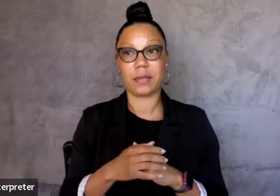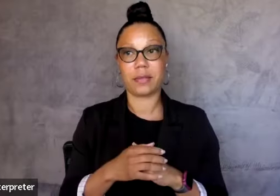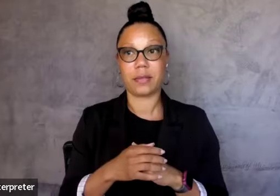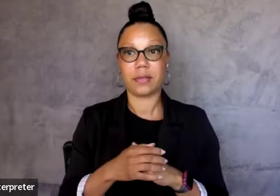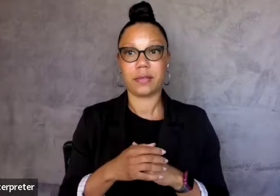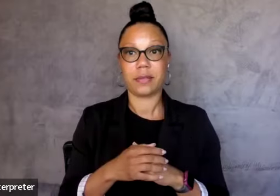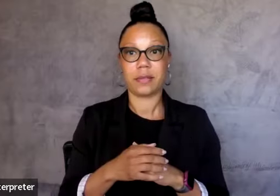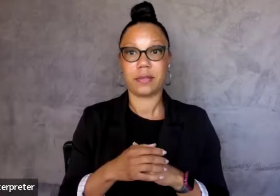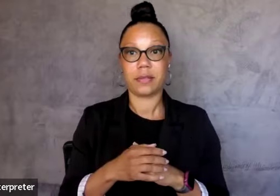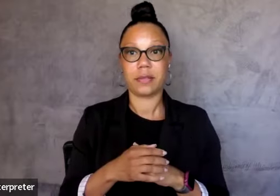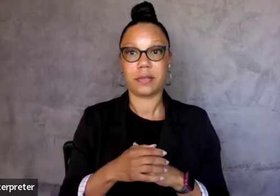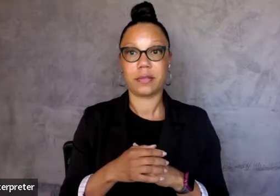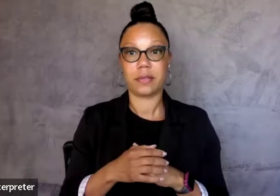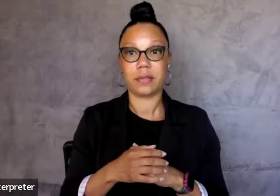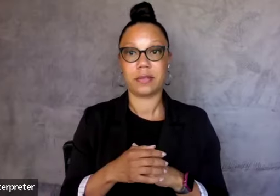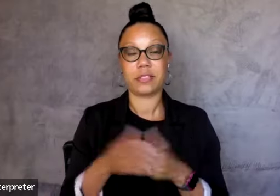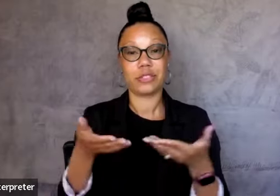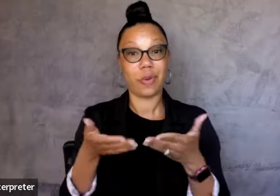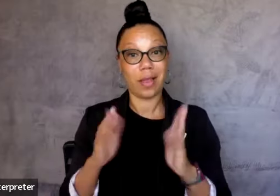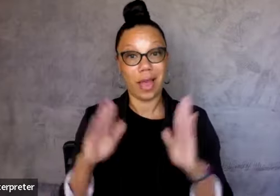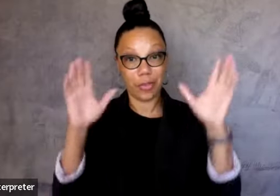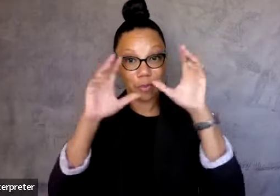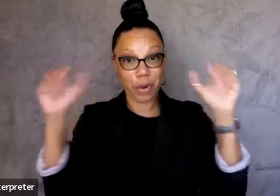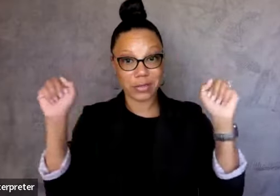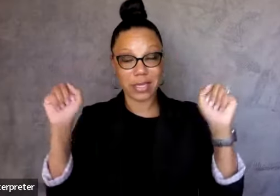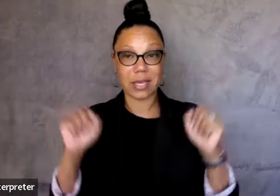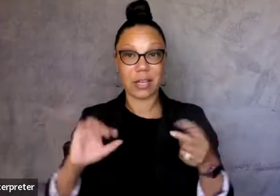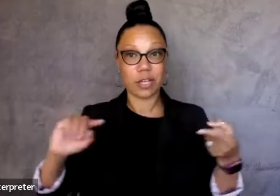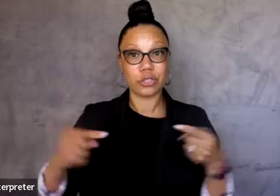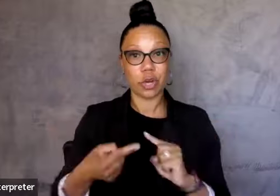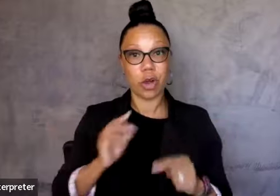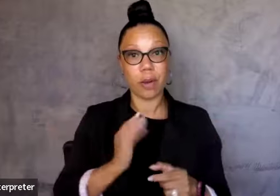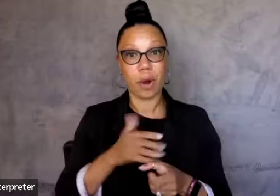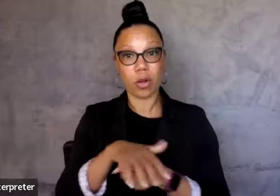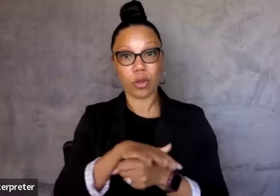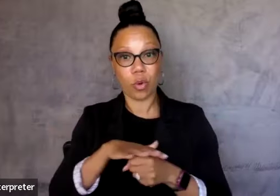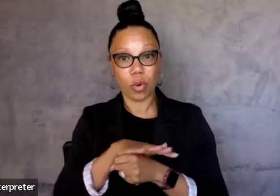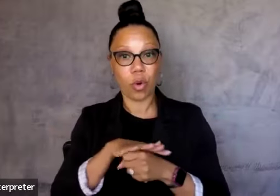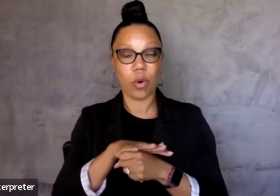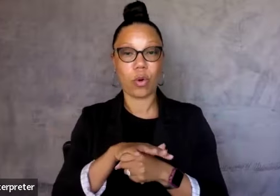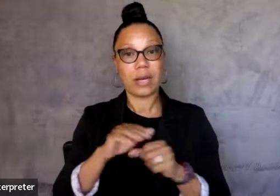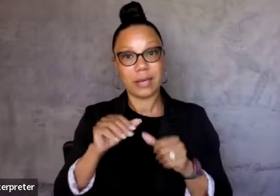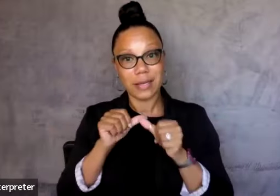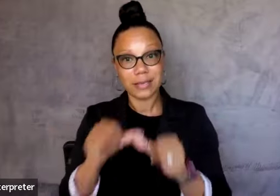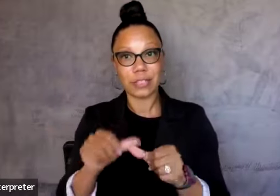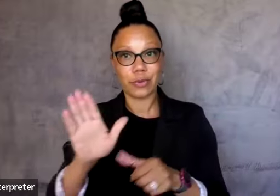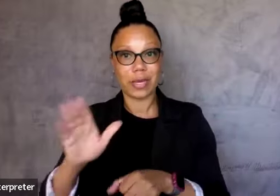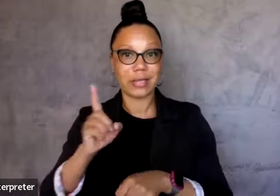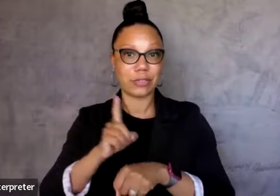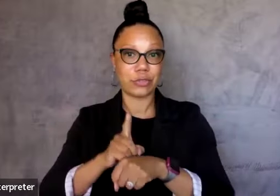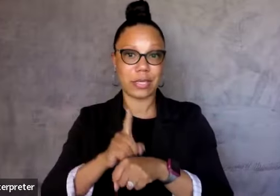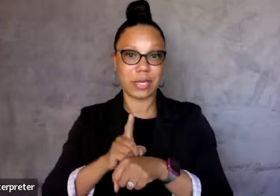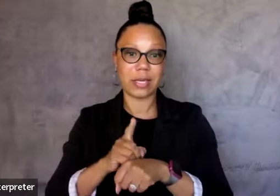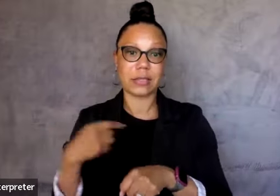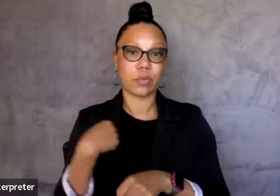the president's ability to further harm our local by acting as president has been